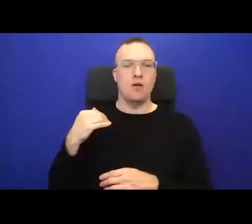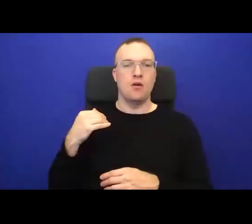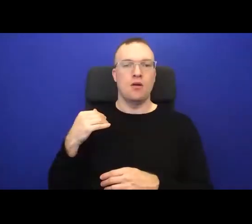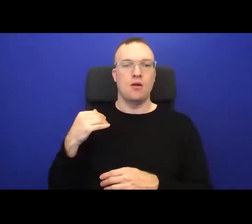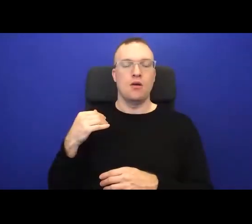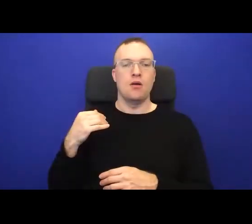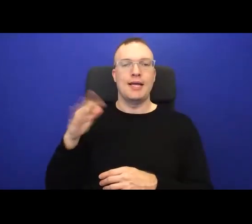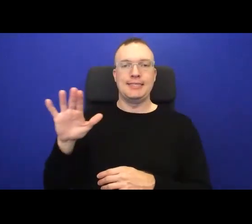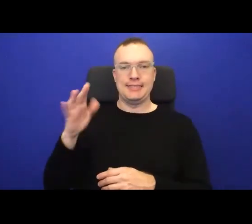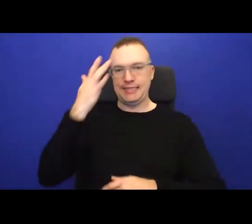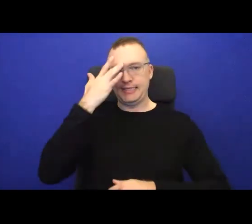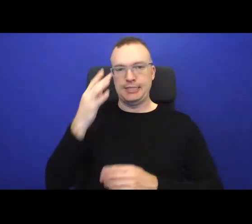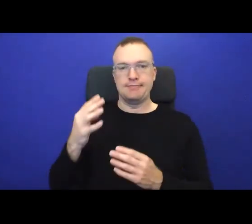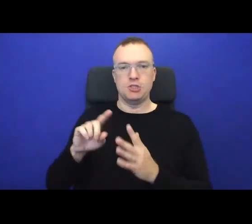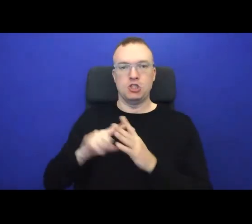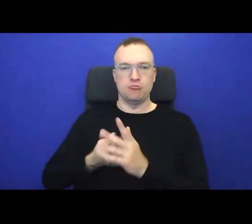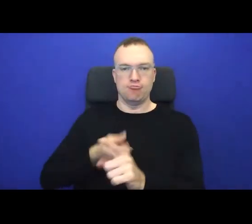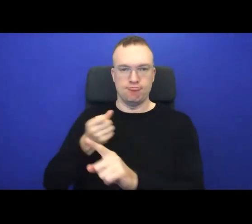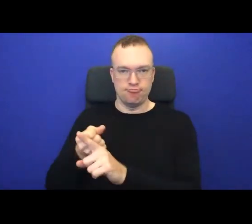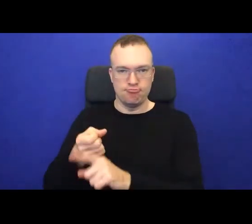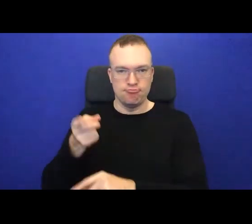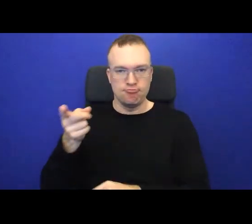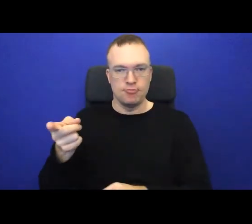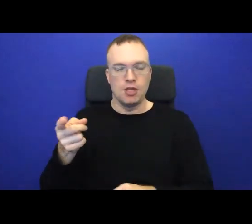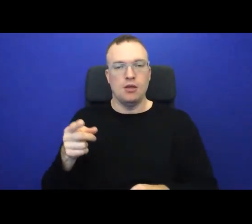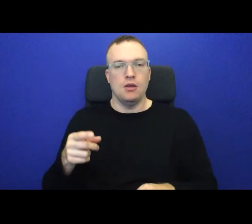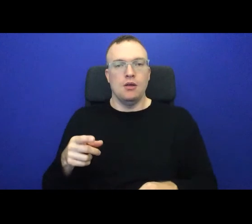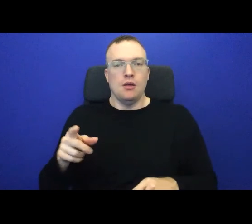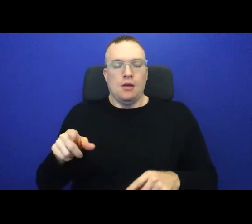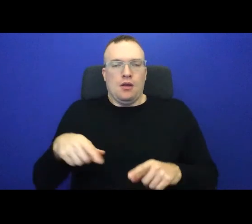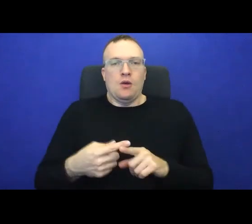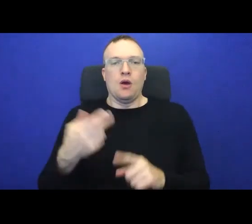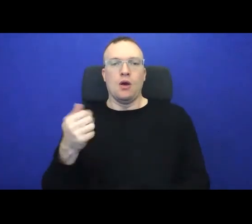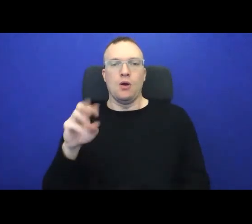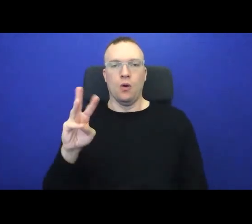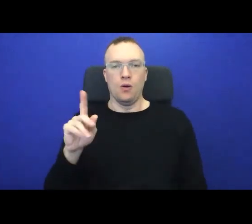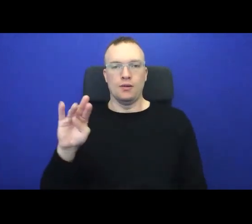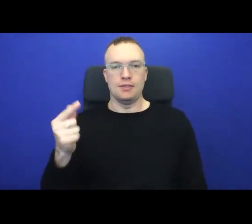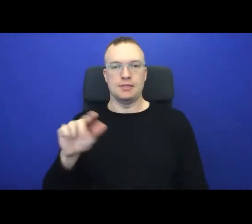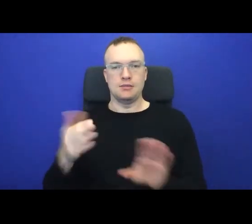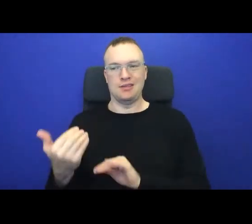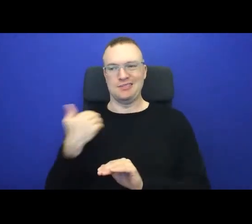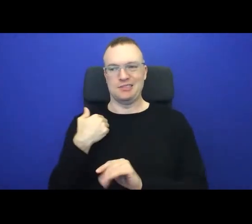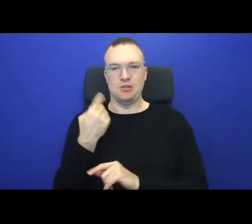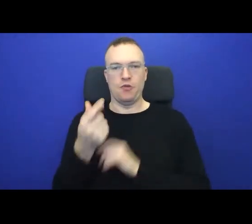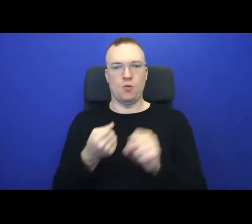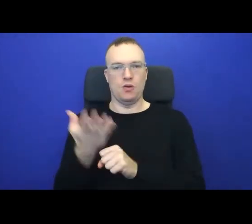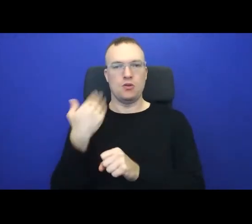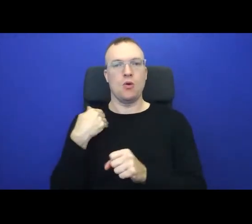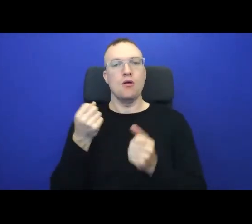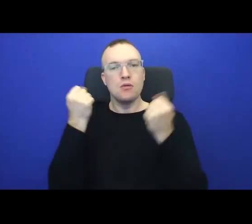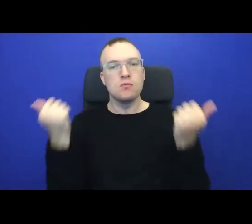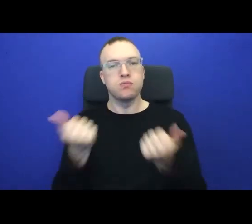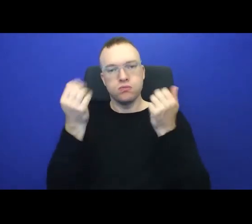began to afflict him. And when Hawking died a couple of years ago, lots of material came out about